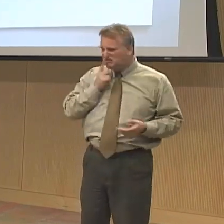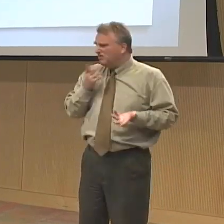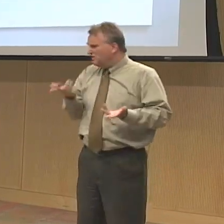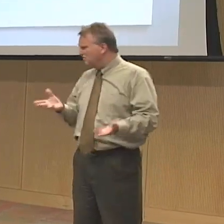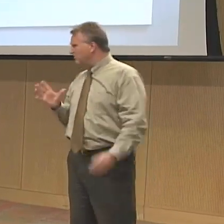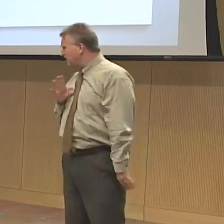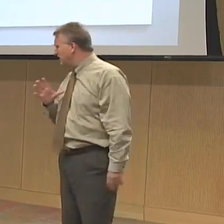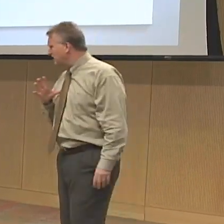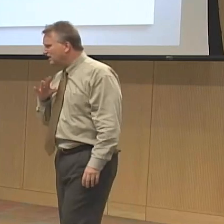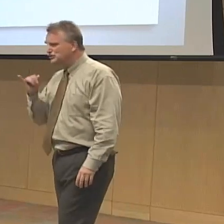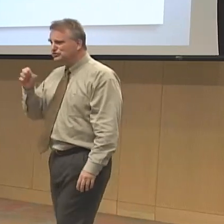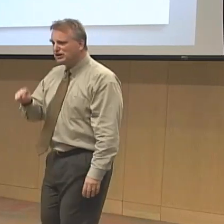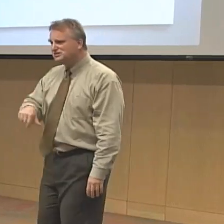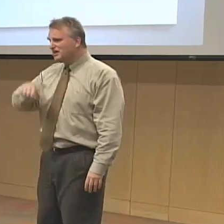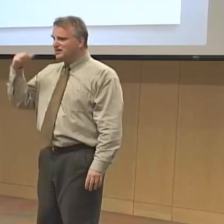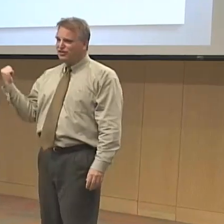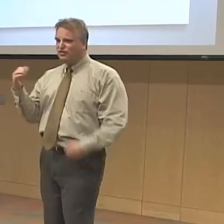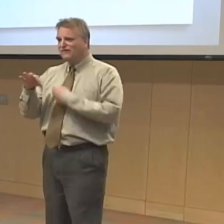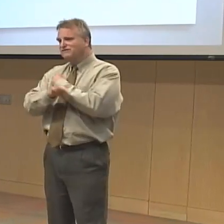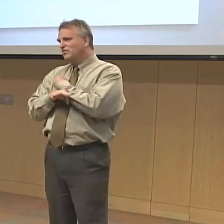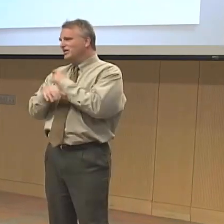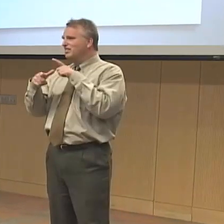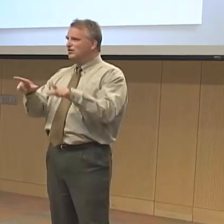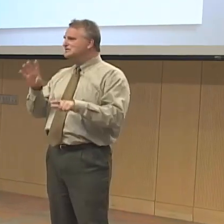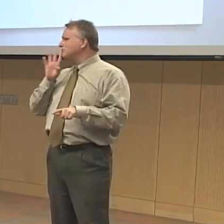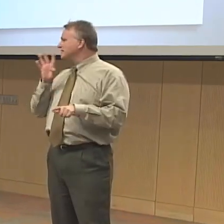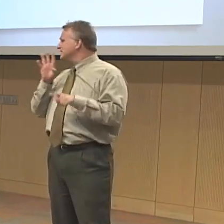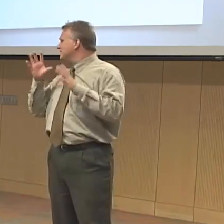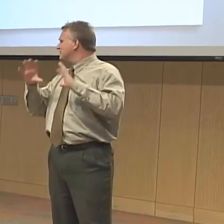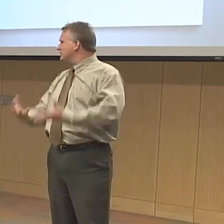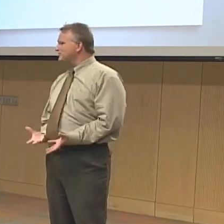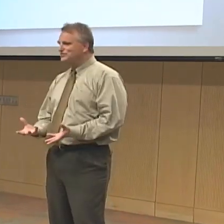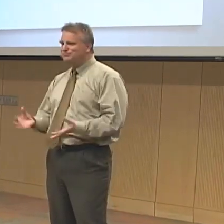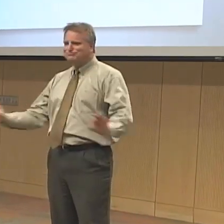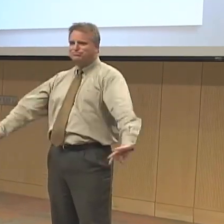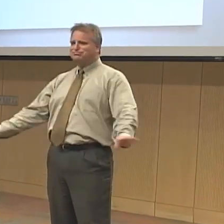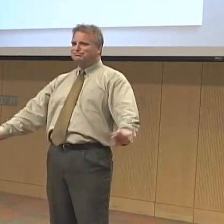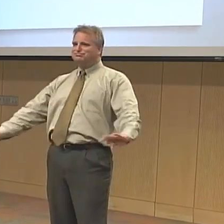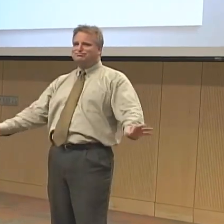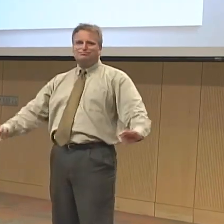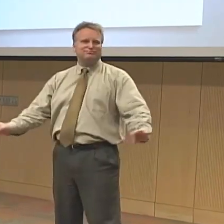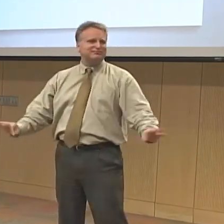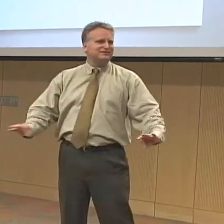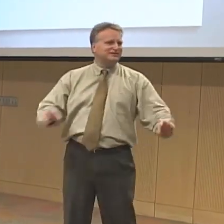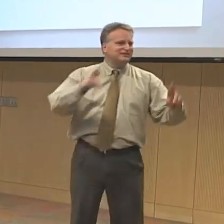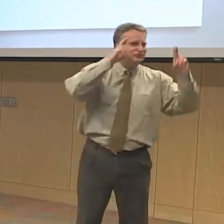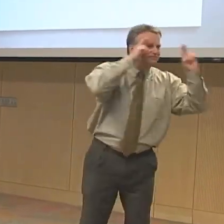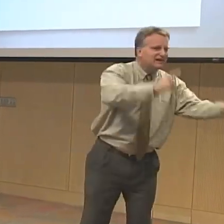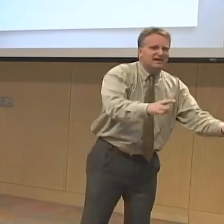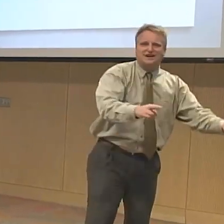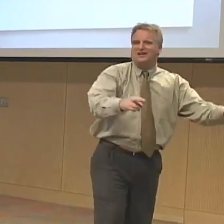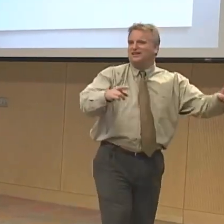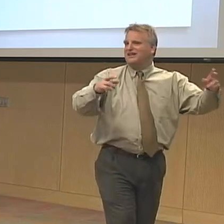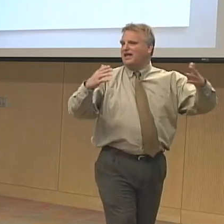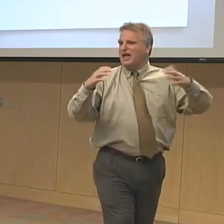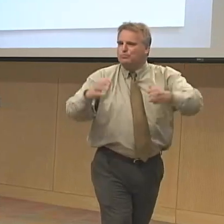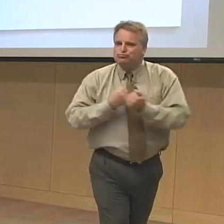diverse. And so being deaf and using American Sign Language will be just another foreign language. We will be respected